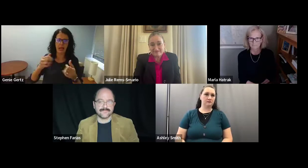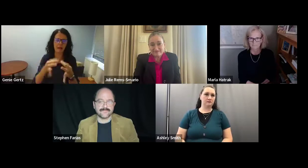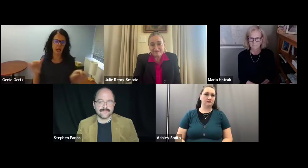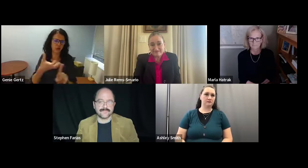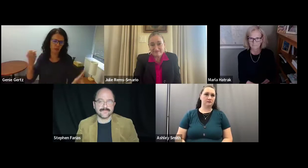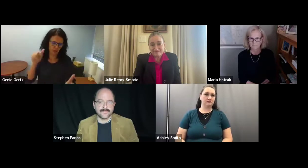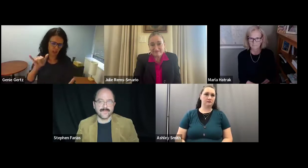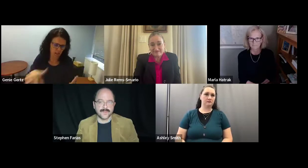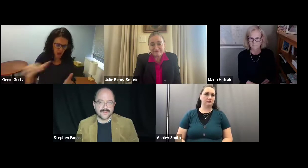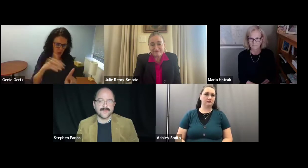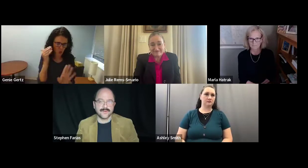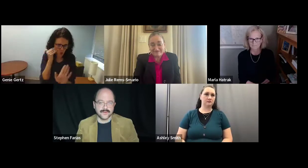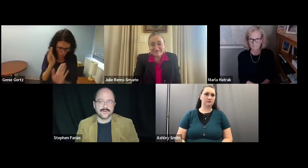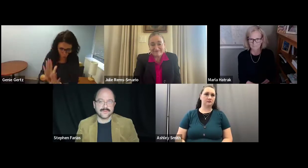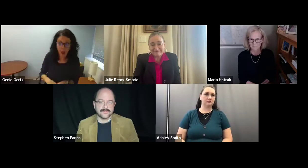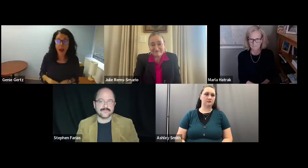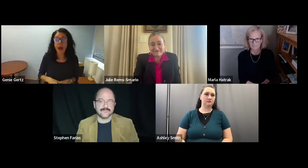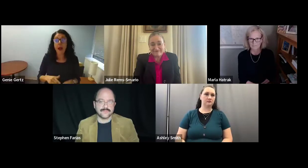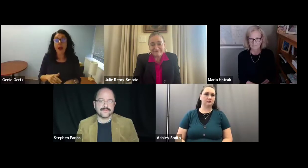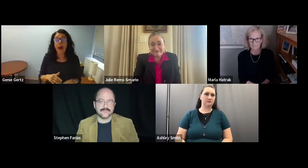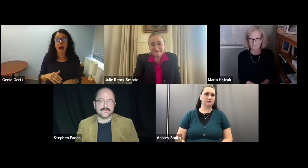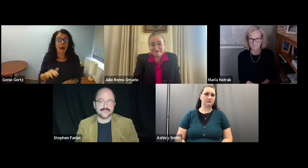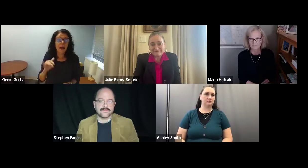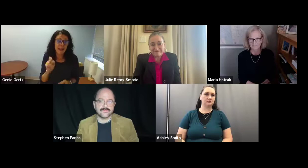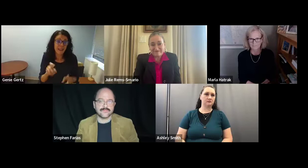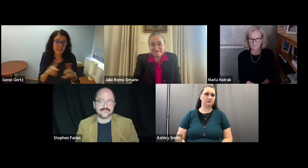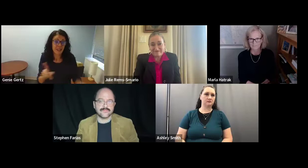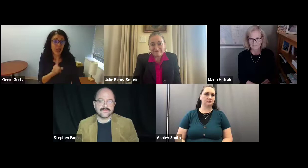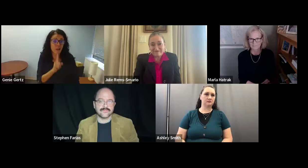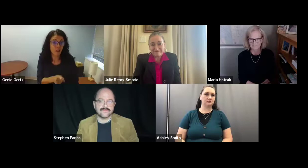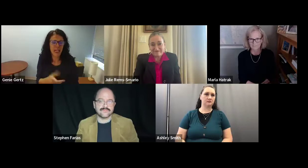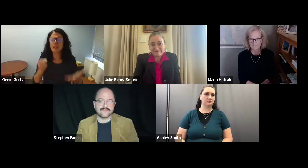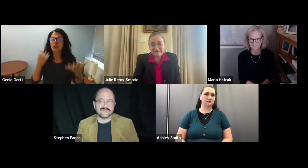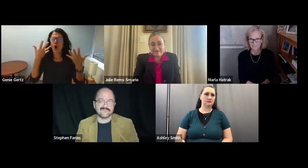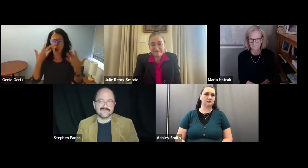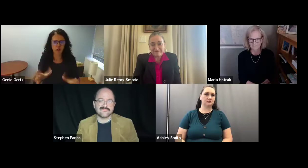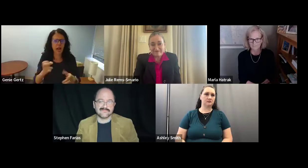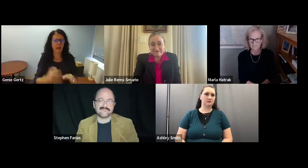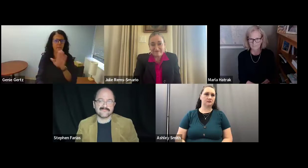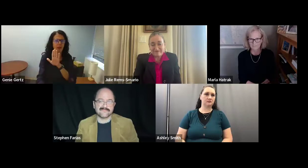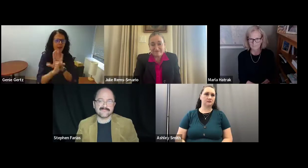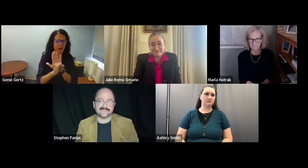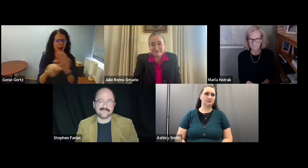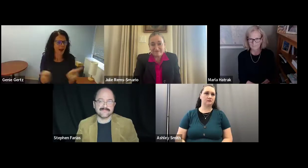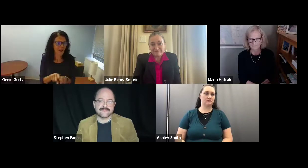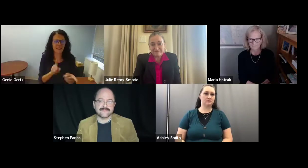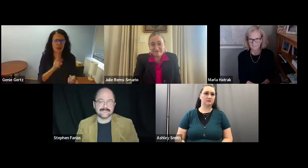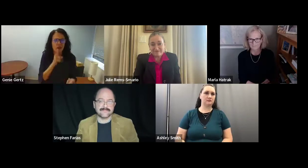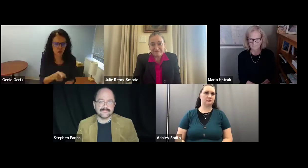And I, just basically, I will sign language deprivation like this. It is very real.